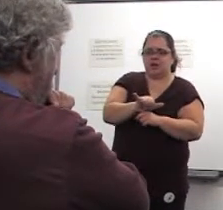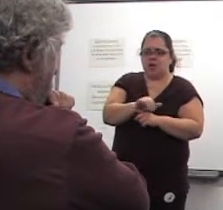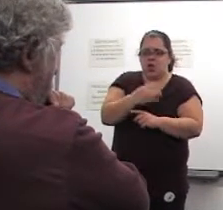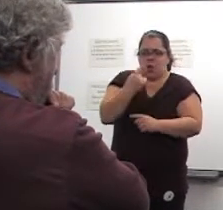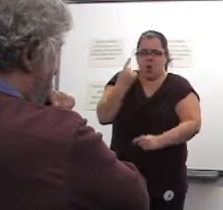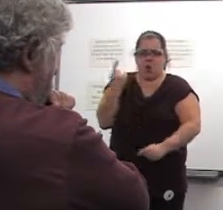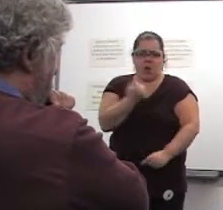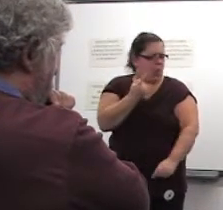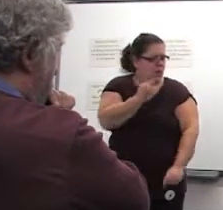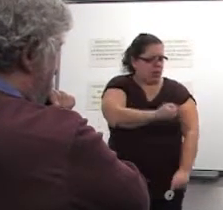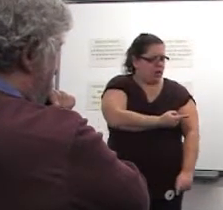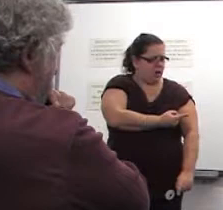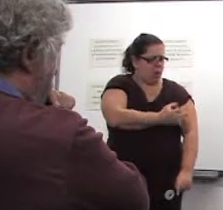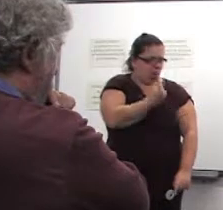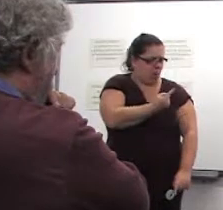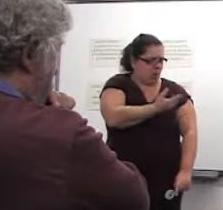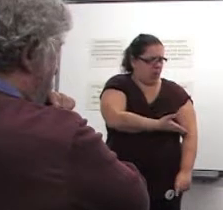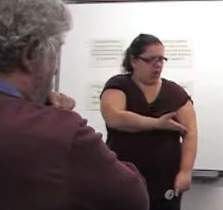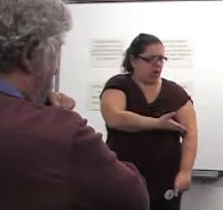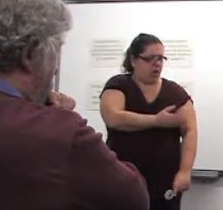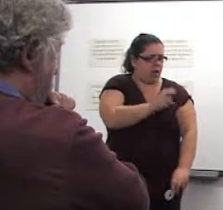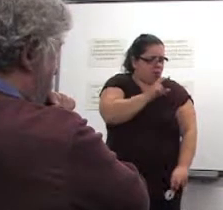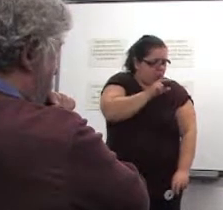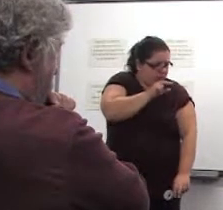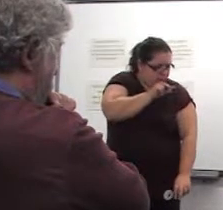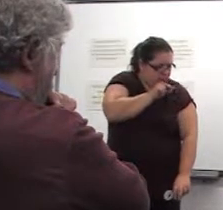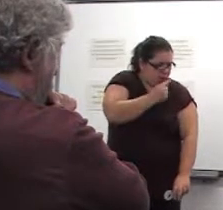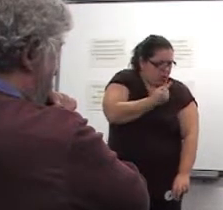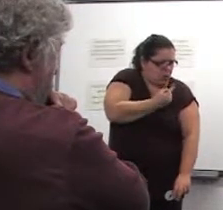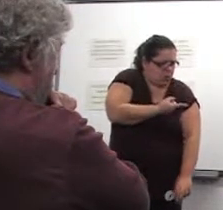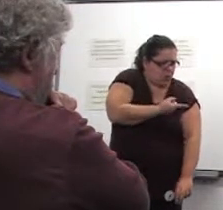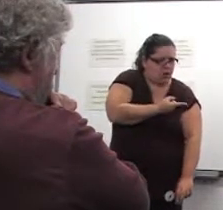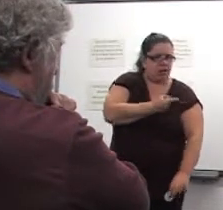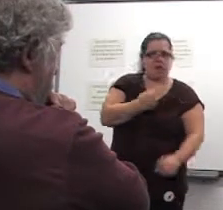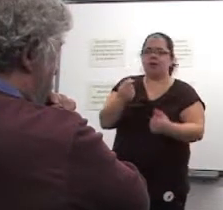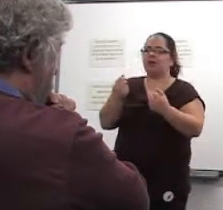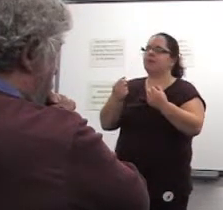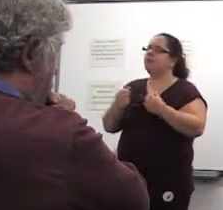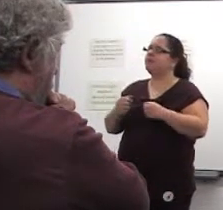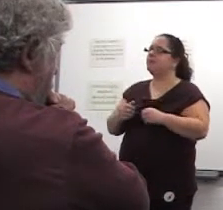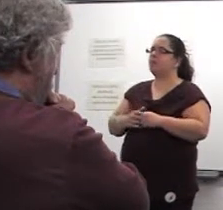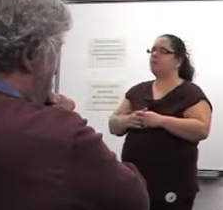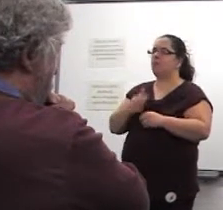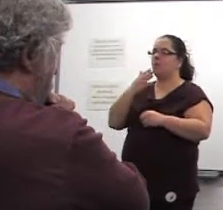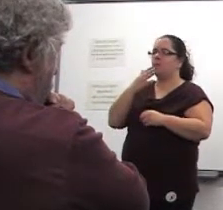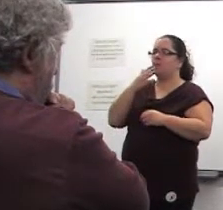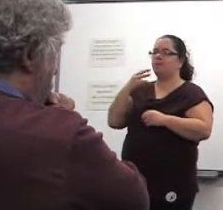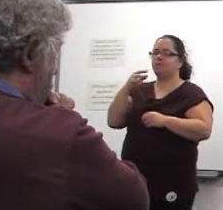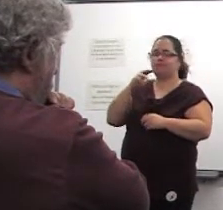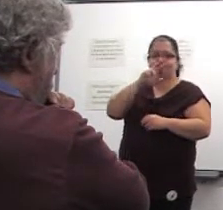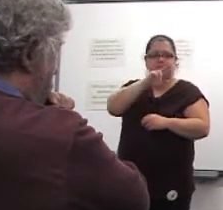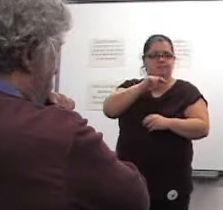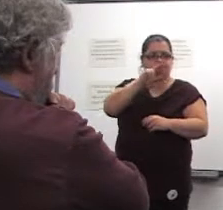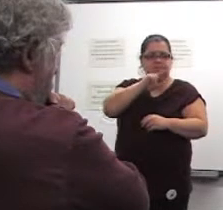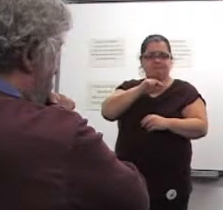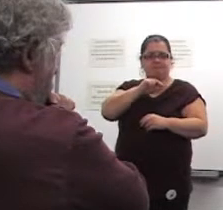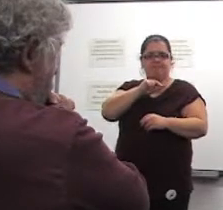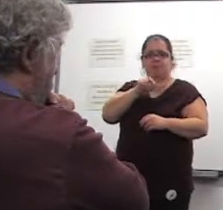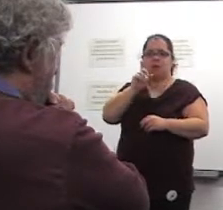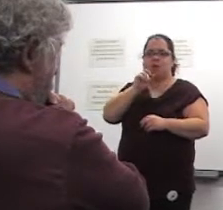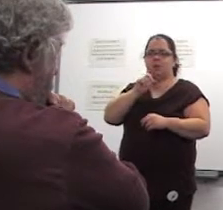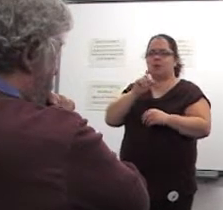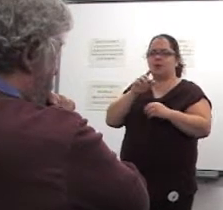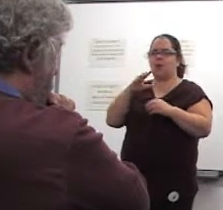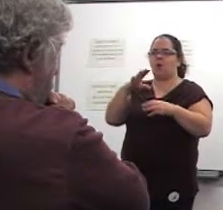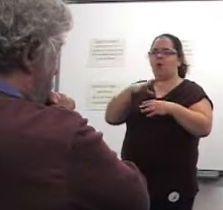"Who are you?" he whispered. As he spoke, Her face was